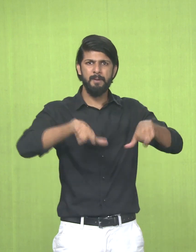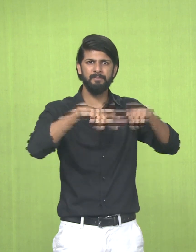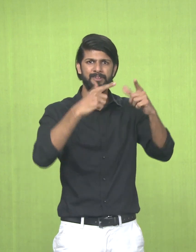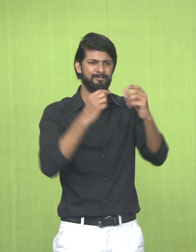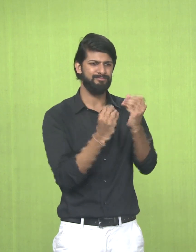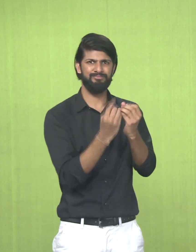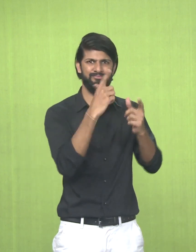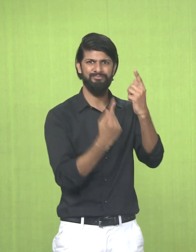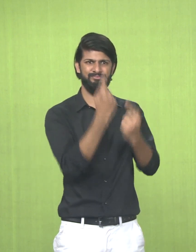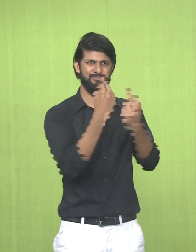Rhizomes,